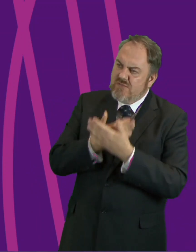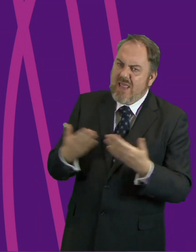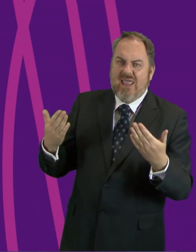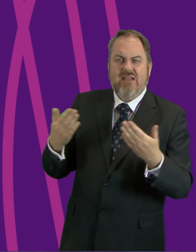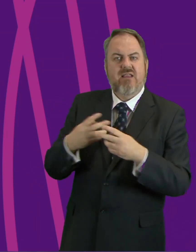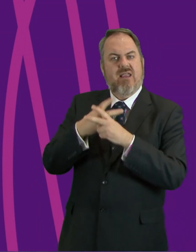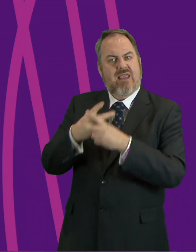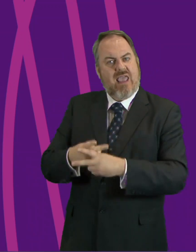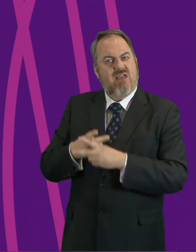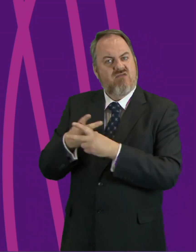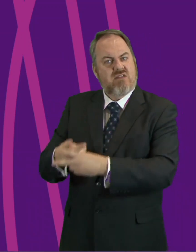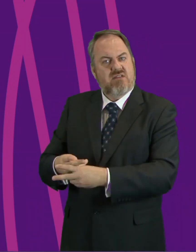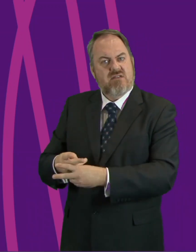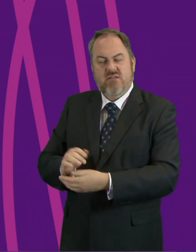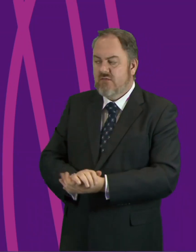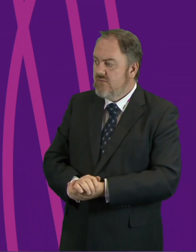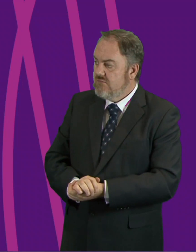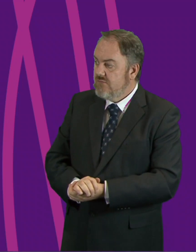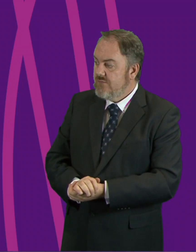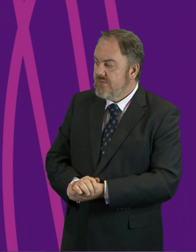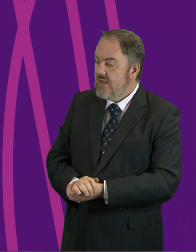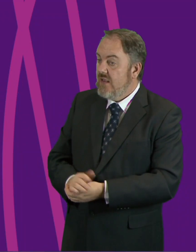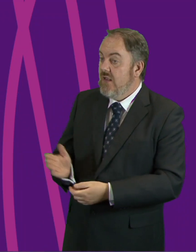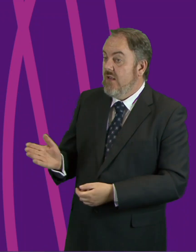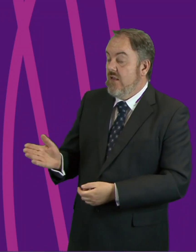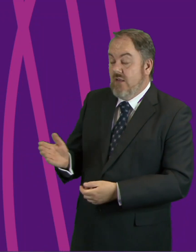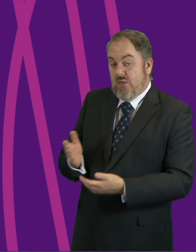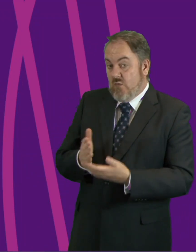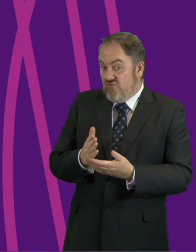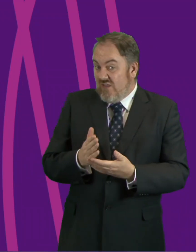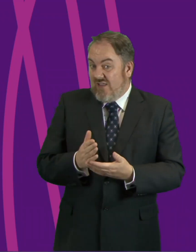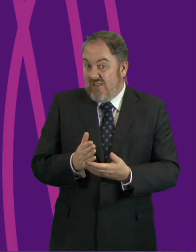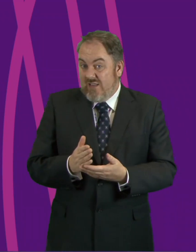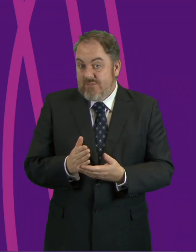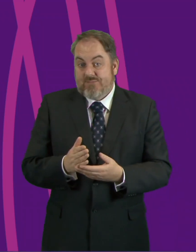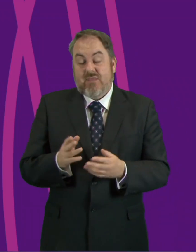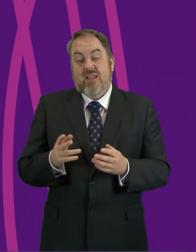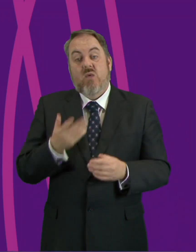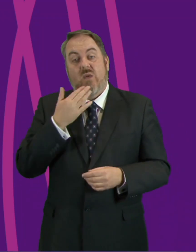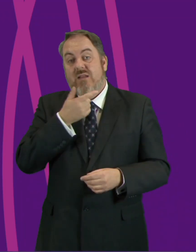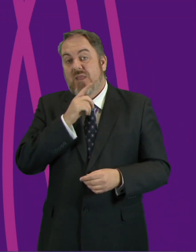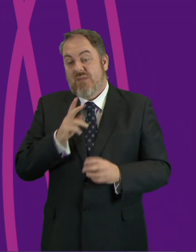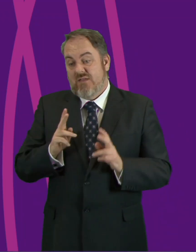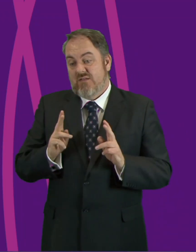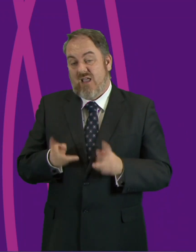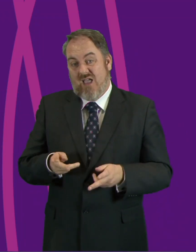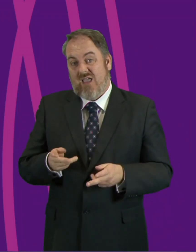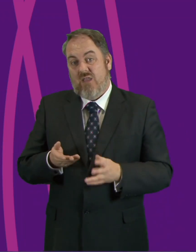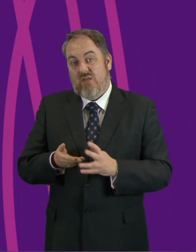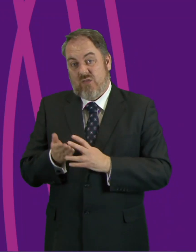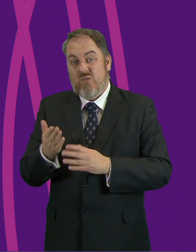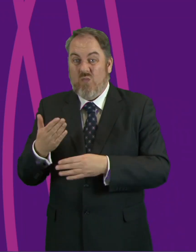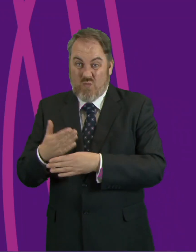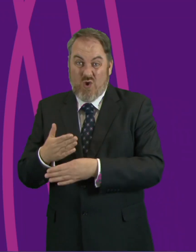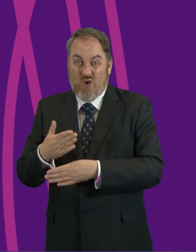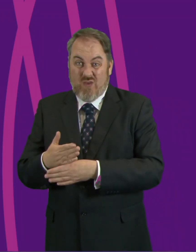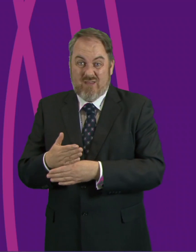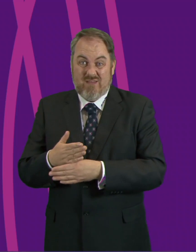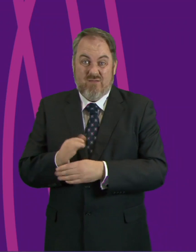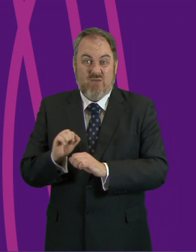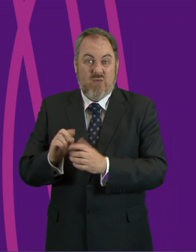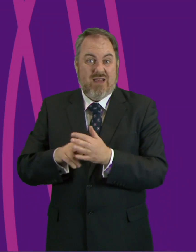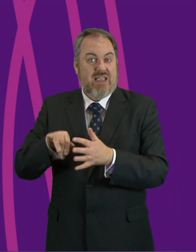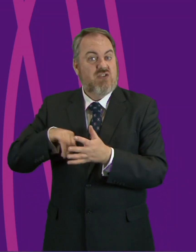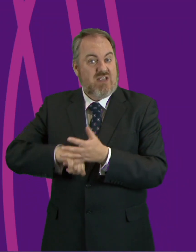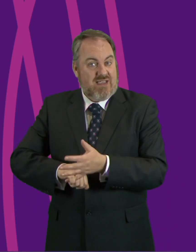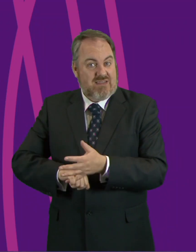workers? First Minister. On death in service, which is an important point, we do want to see these issues properly addressed for